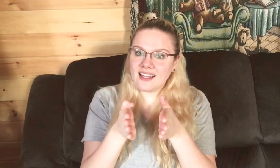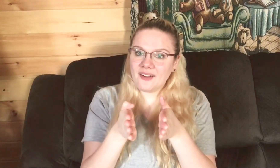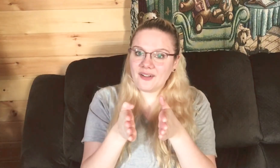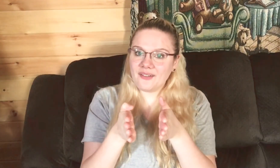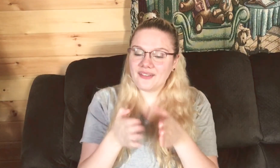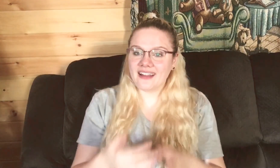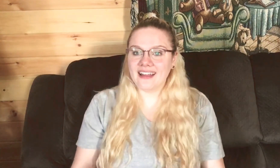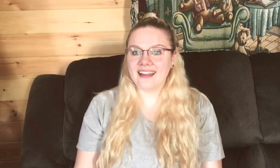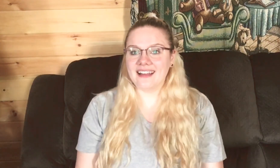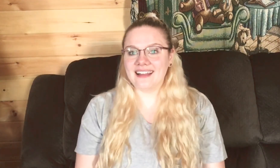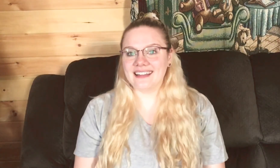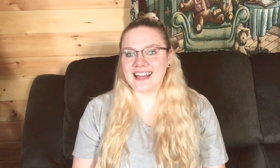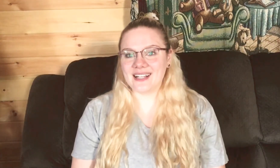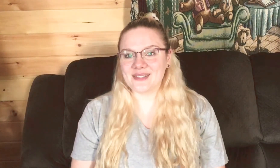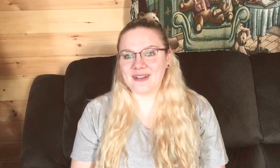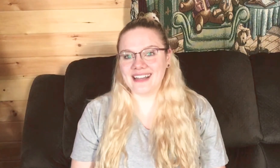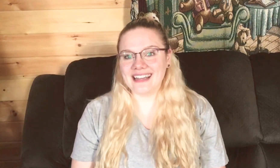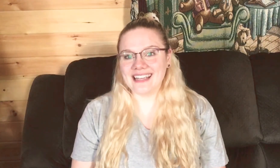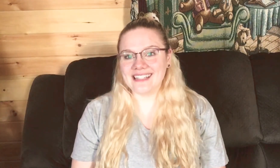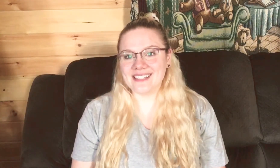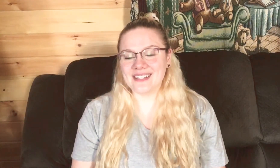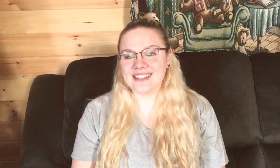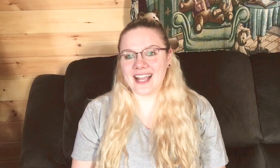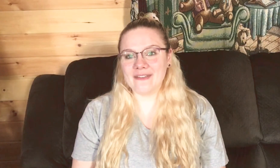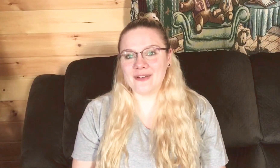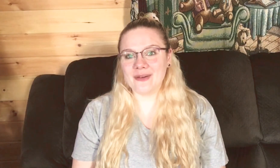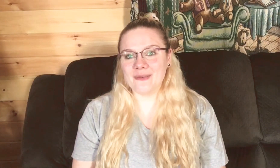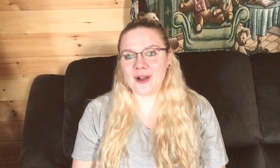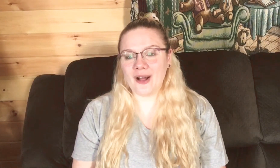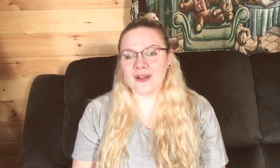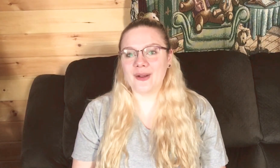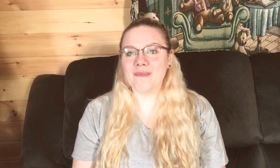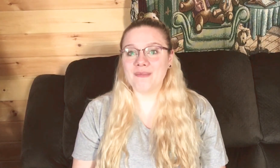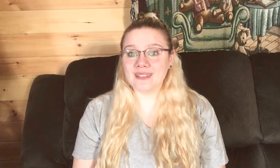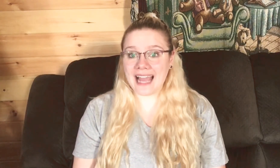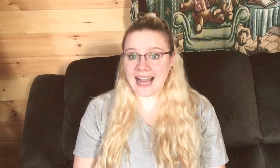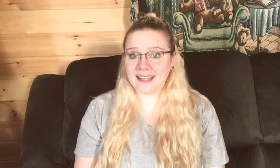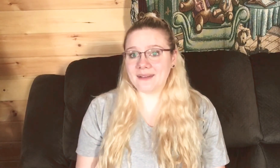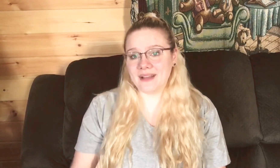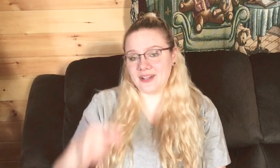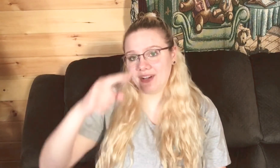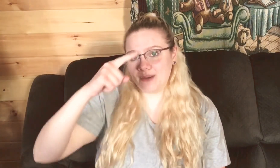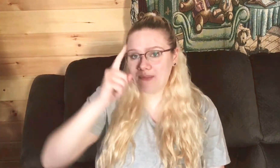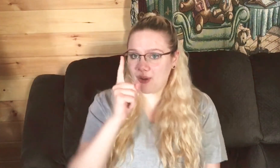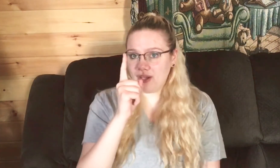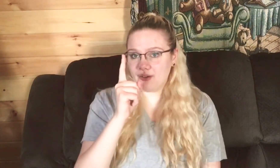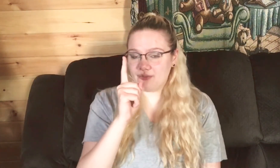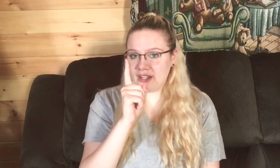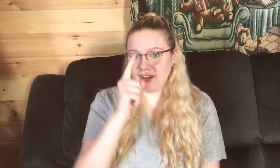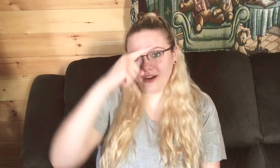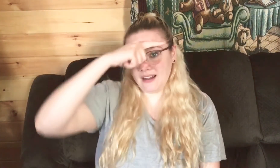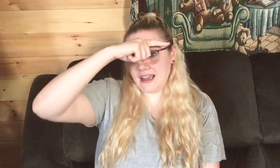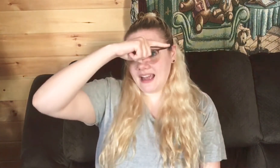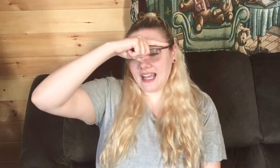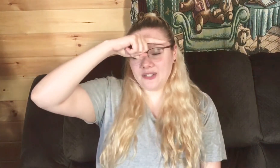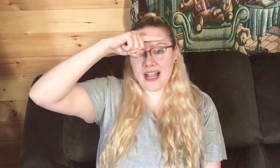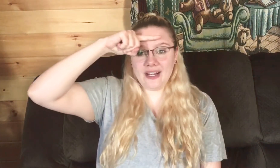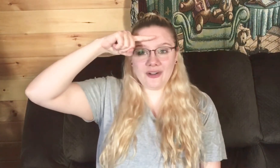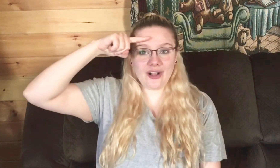little. The next one is the sign for the color black. And you're going to point your finger and drag it across